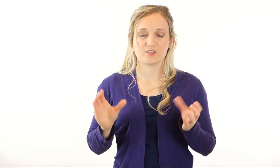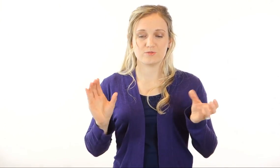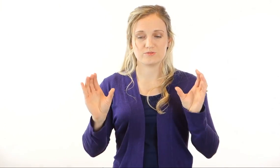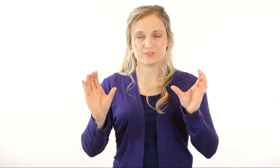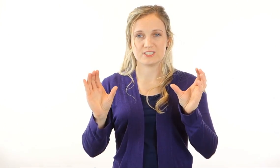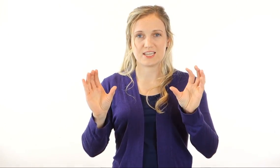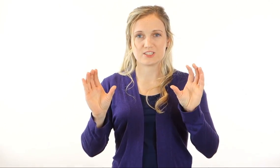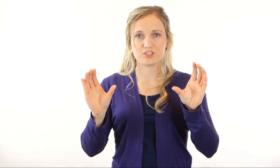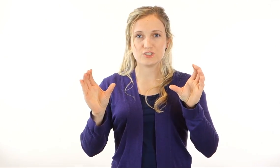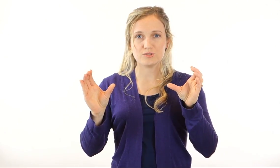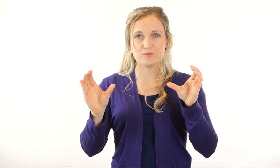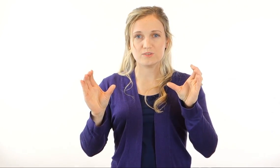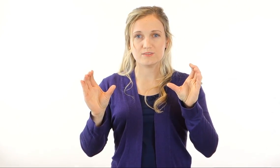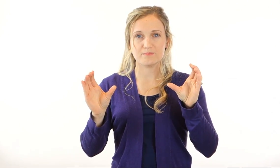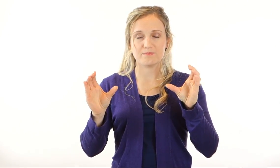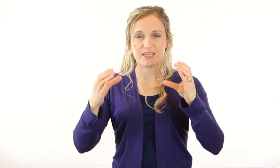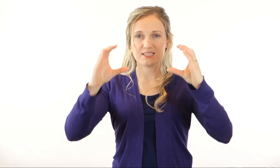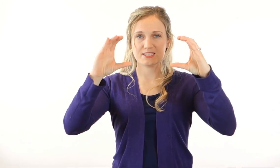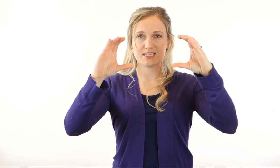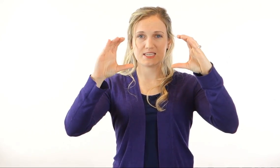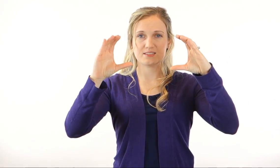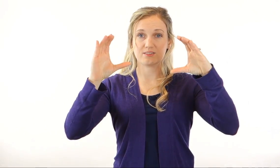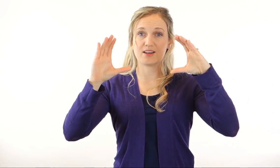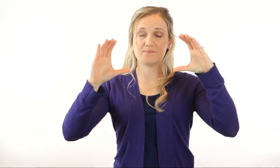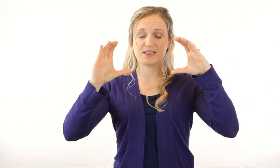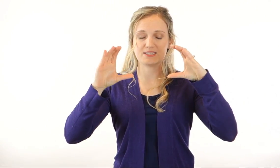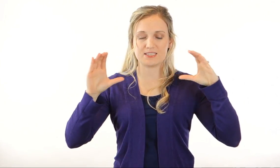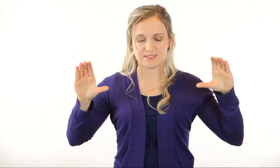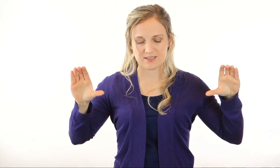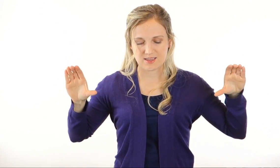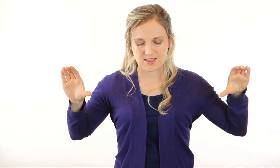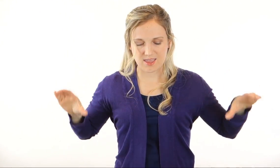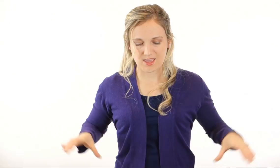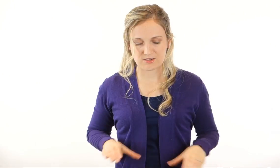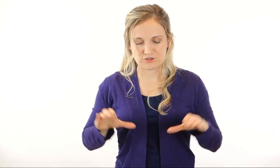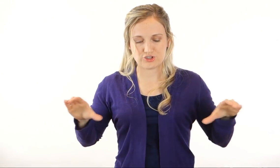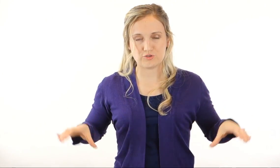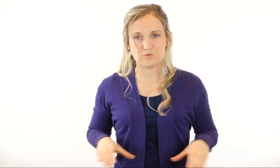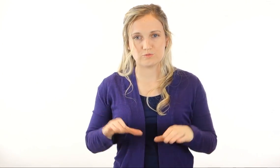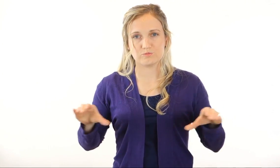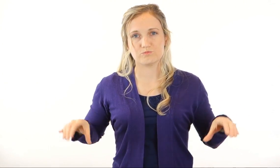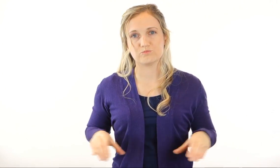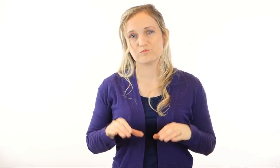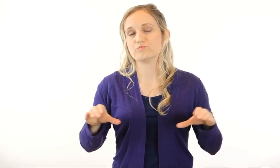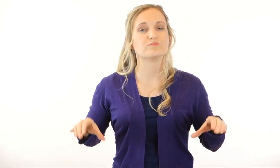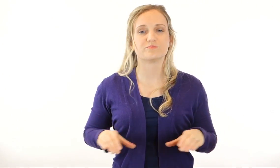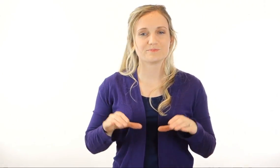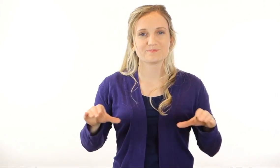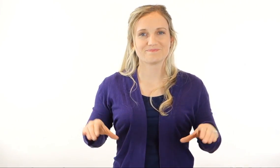So you take 2 big C's, they're kind of big C's, and do.